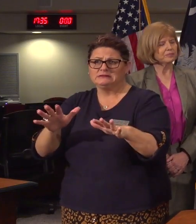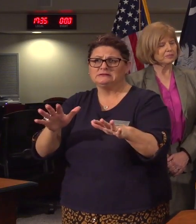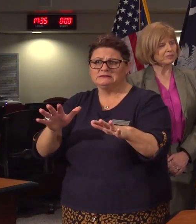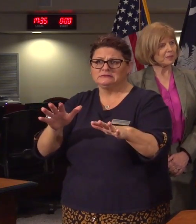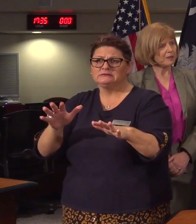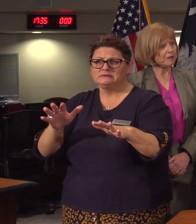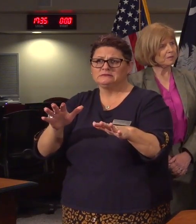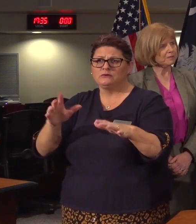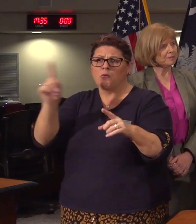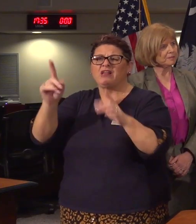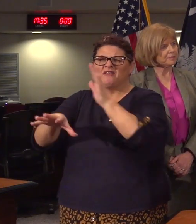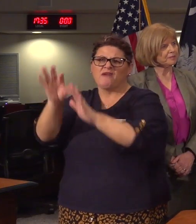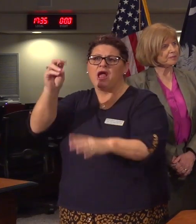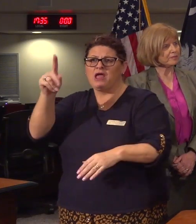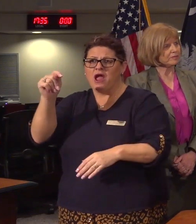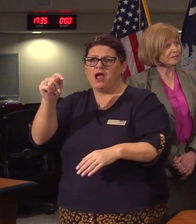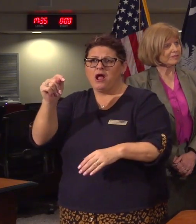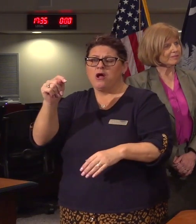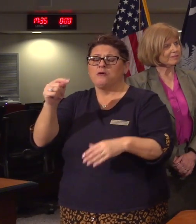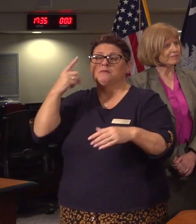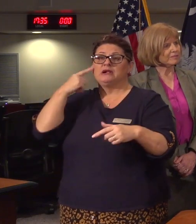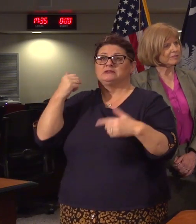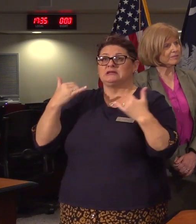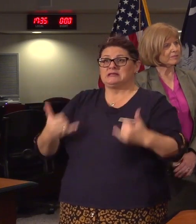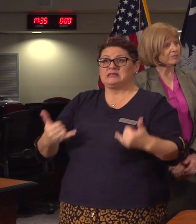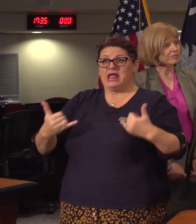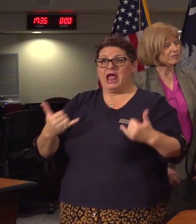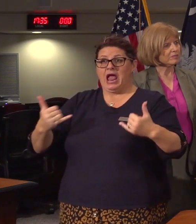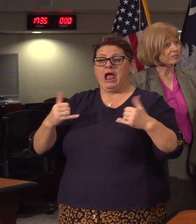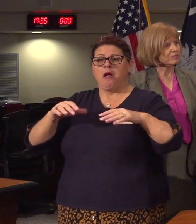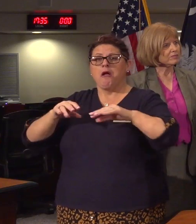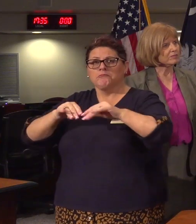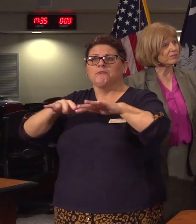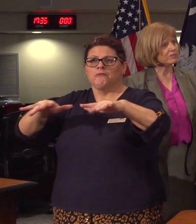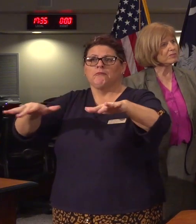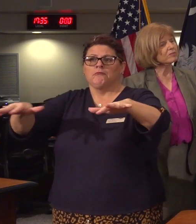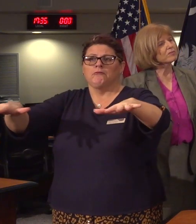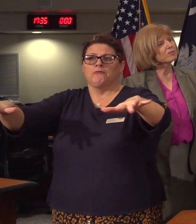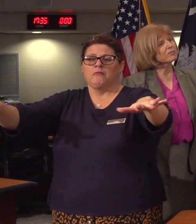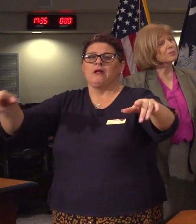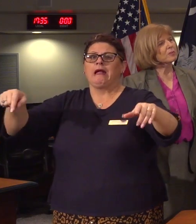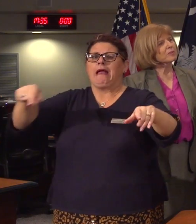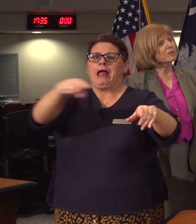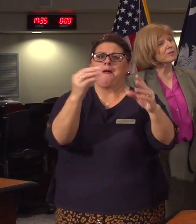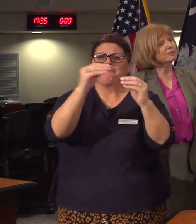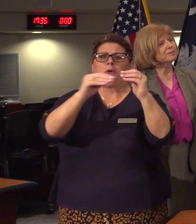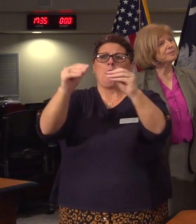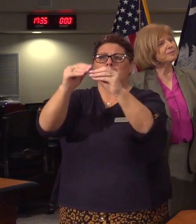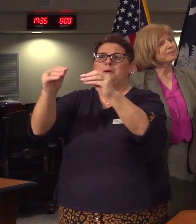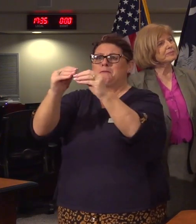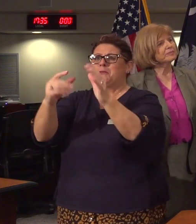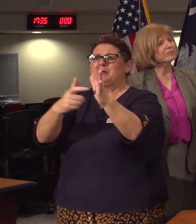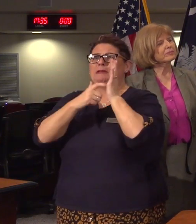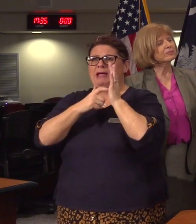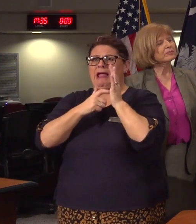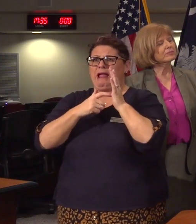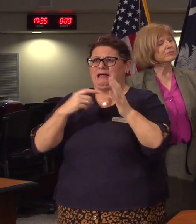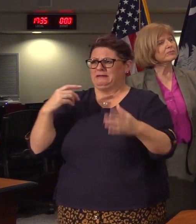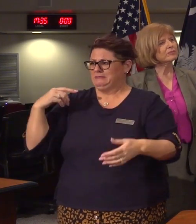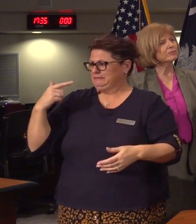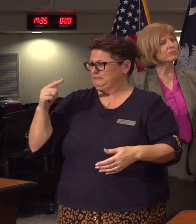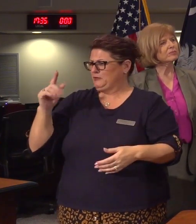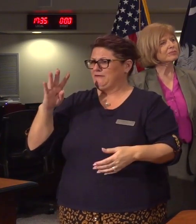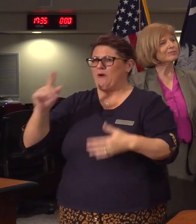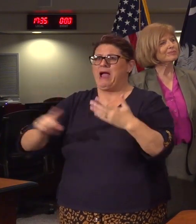and because testing is now more widely available and because the demand for testing has increased, just in the last 24 hours, we